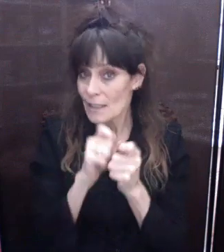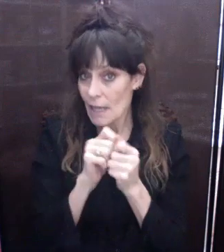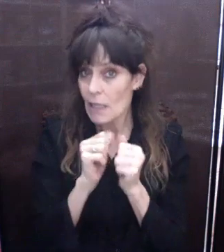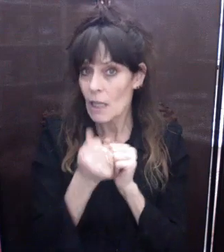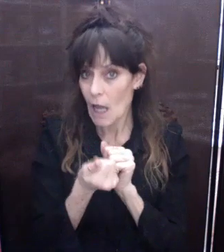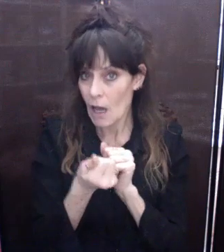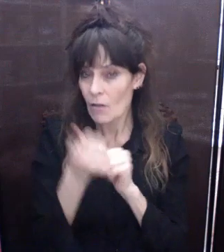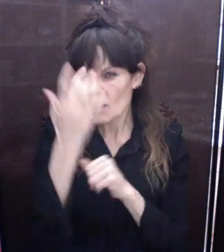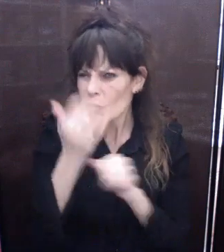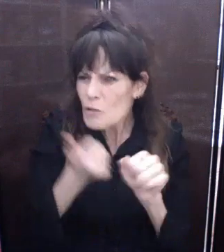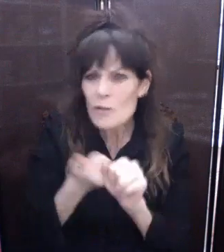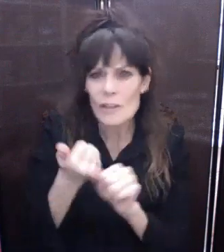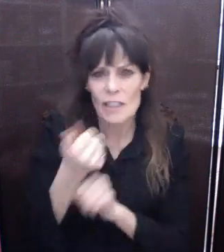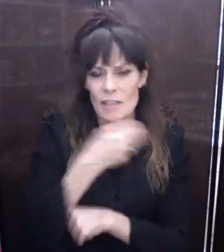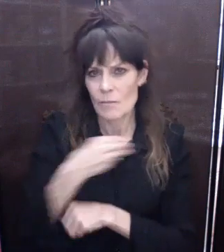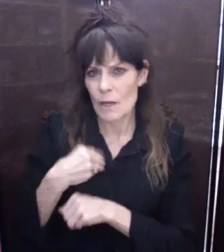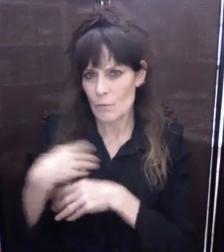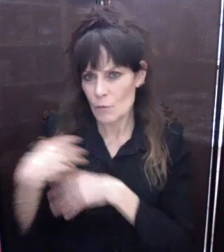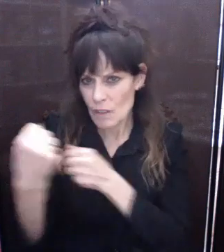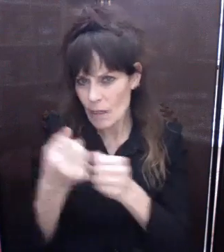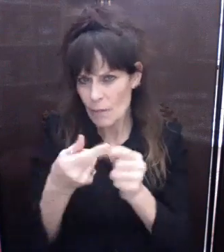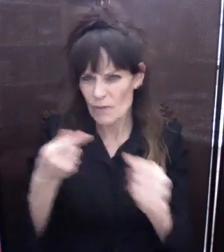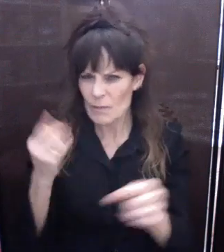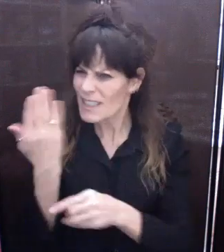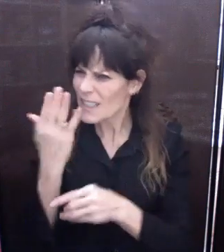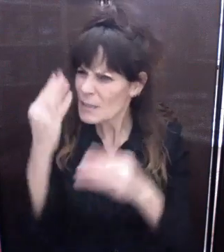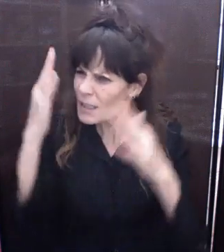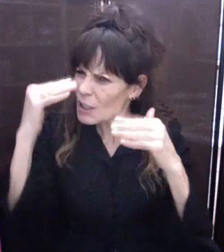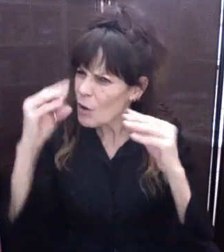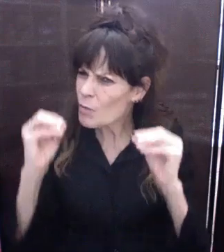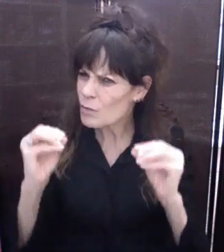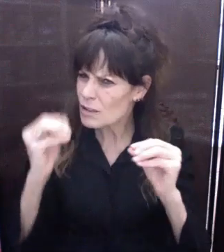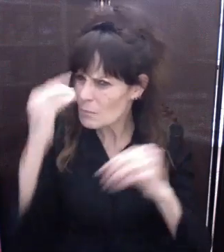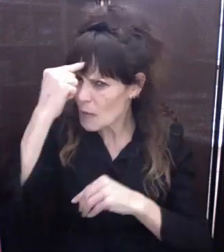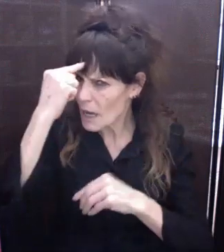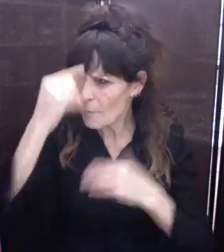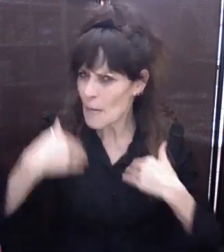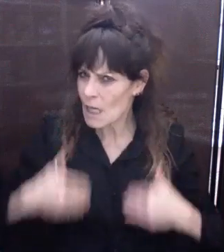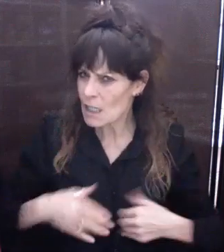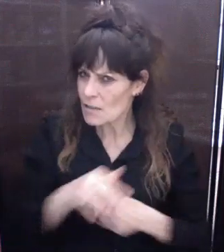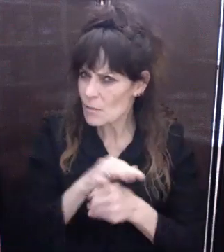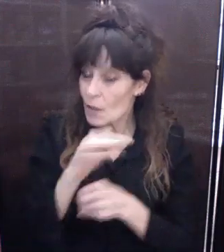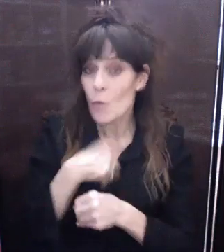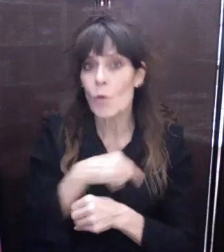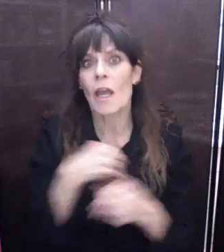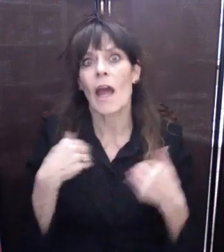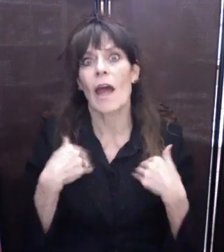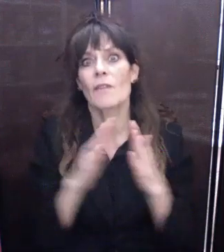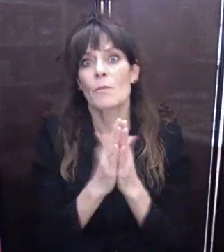earliest members recovered from a seemingly hopeless state of mind, body, and spirit. We have that book, and we're blessed to have that book and